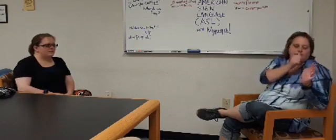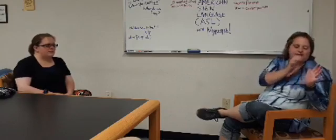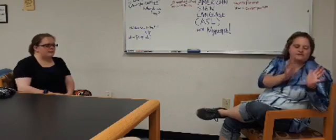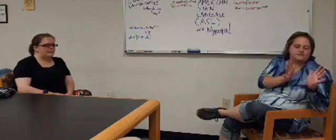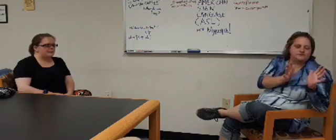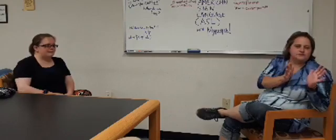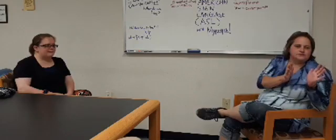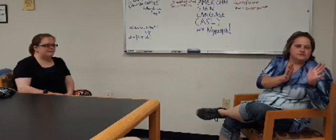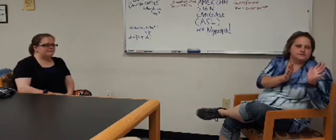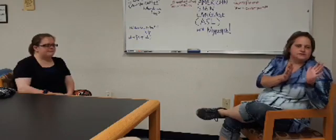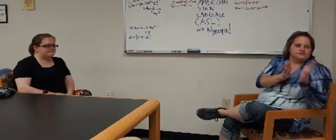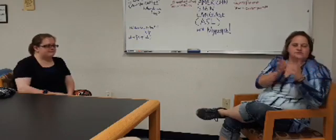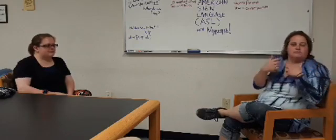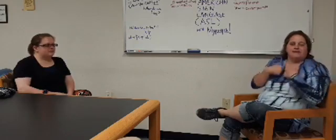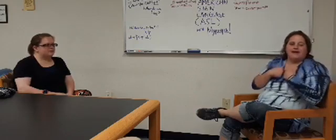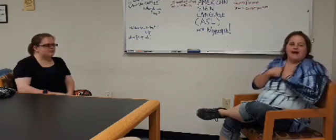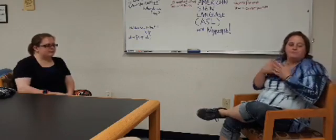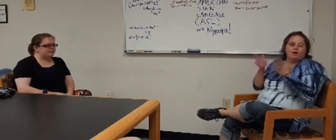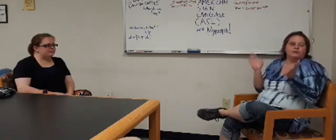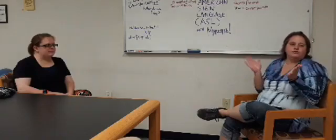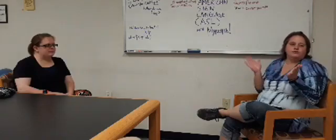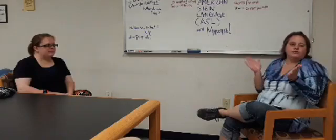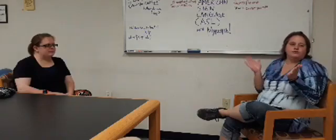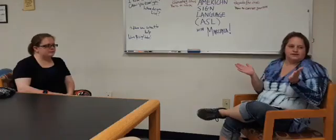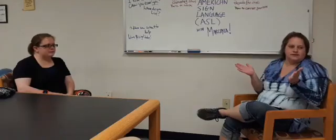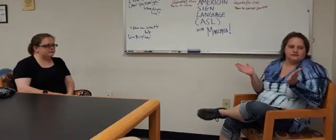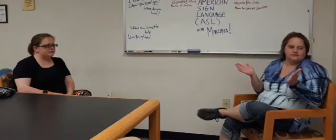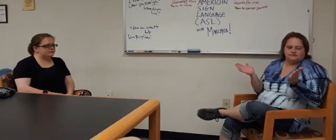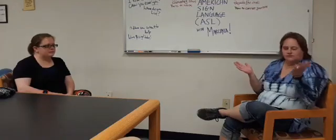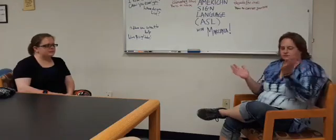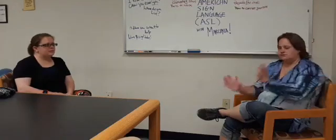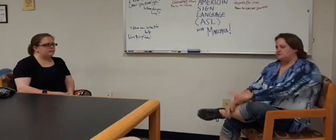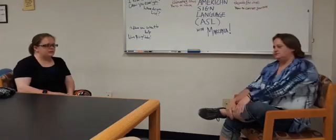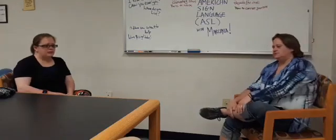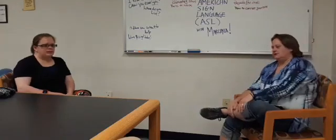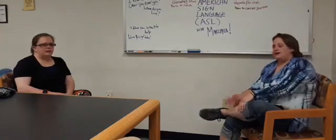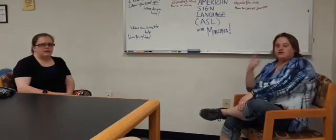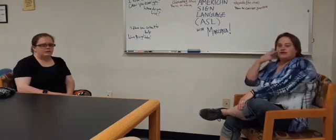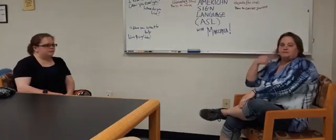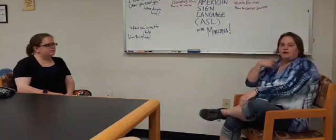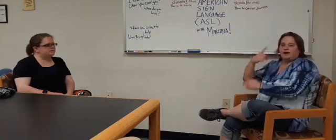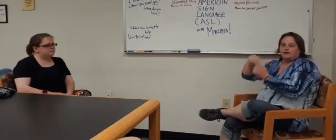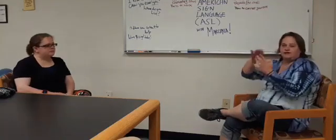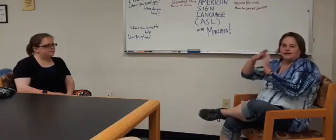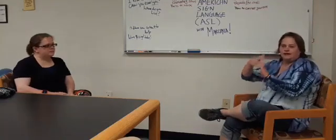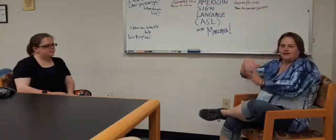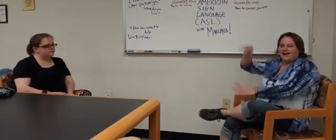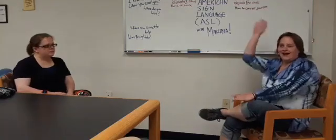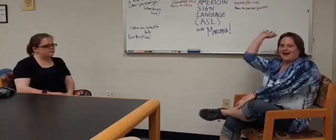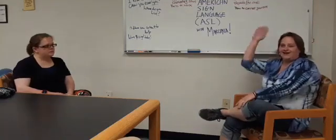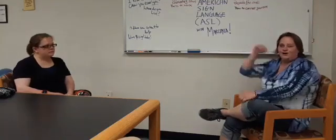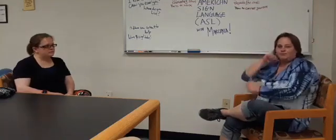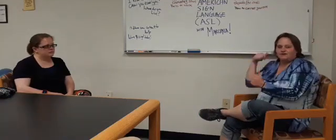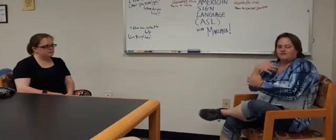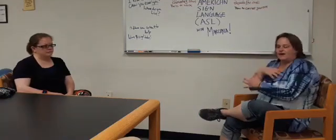private. Right. Me, I'm open to anything. So if you see me around in town, I say hi, don't be afraid of